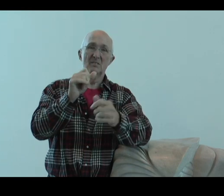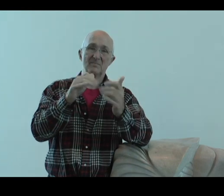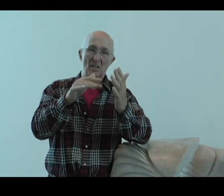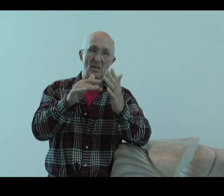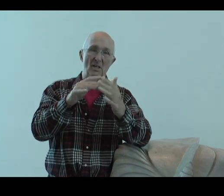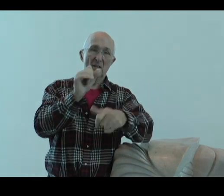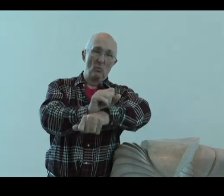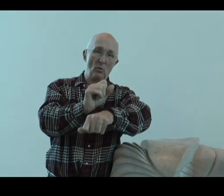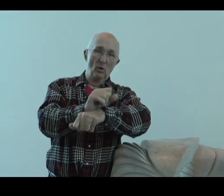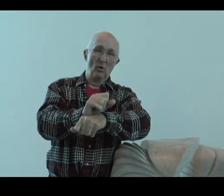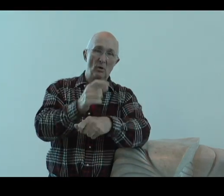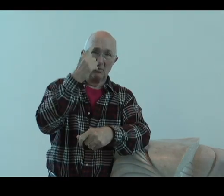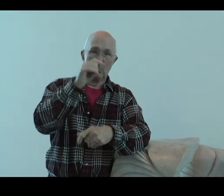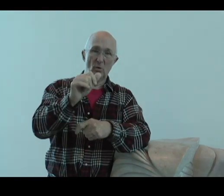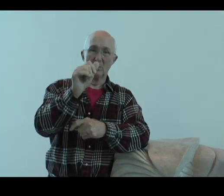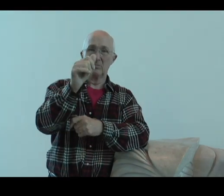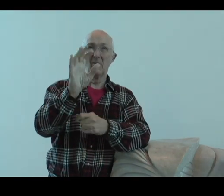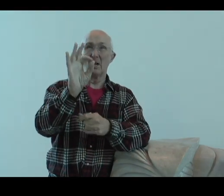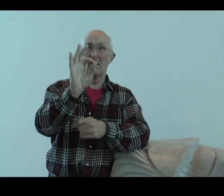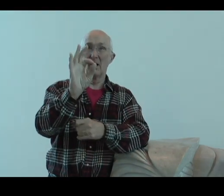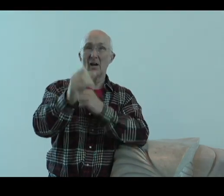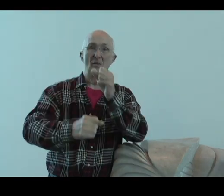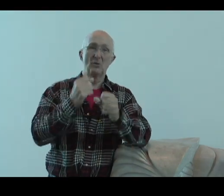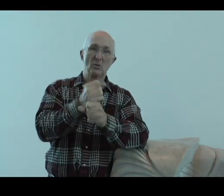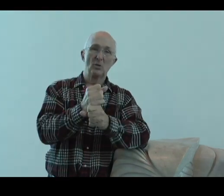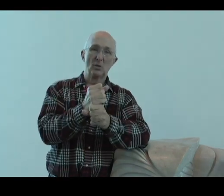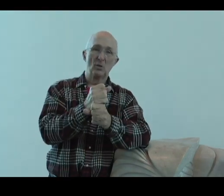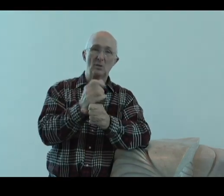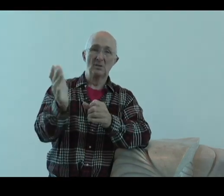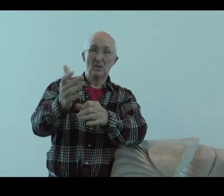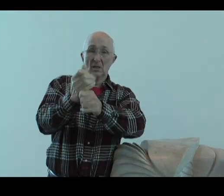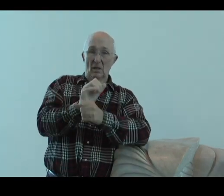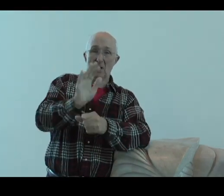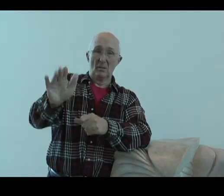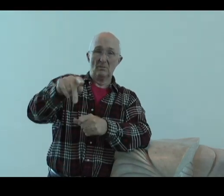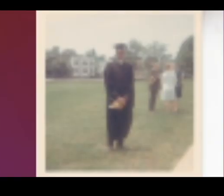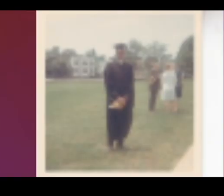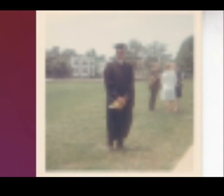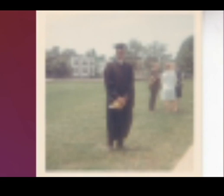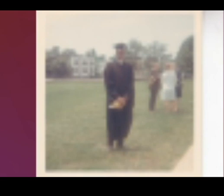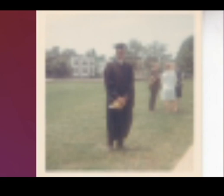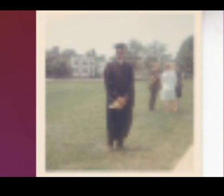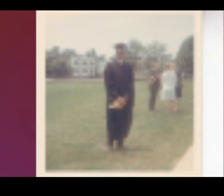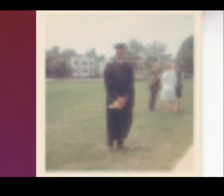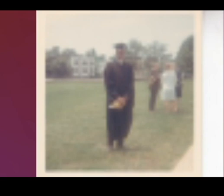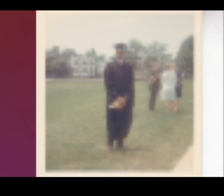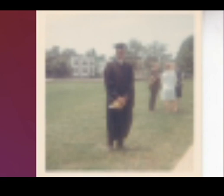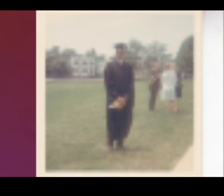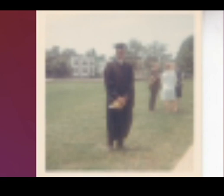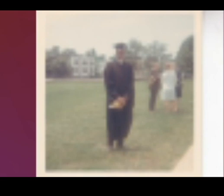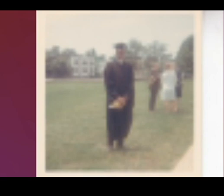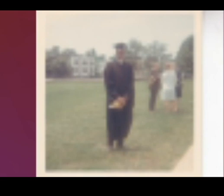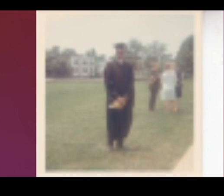Glenn continued studying and working for about 9 years and received his Ph.D.